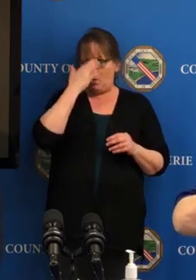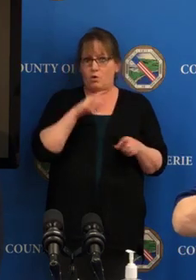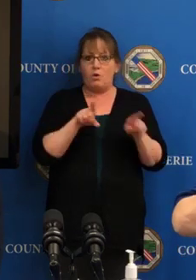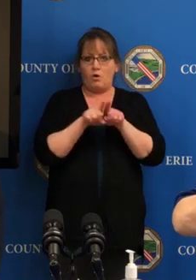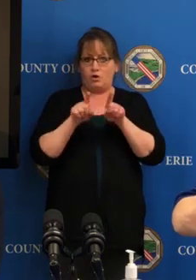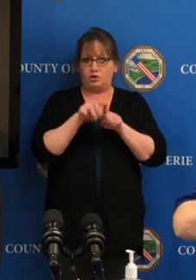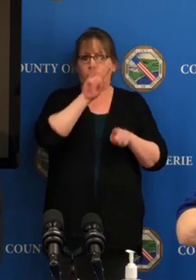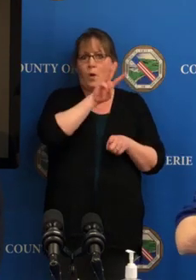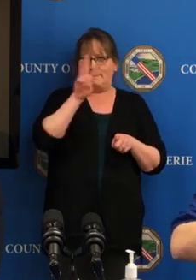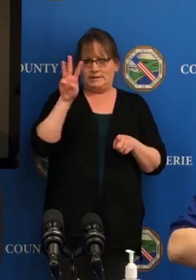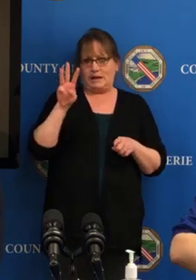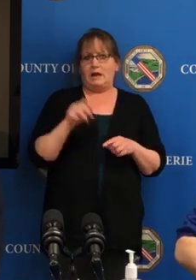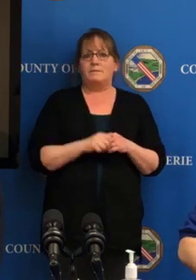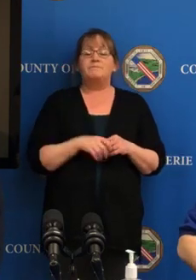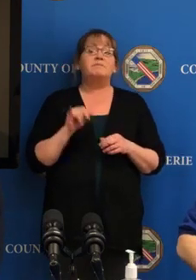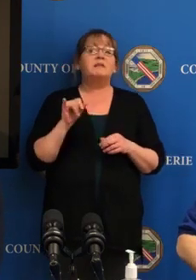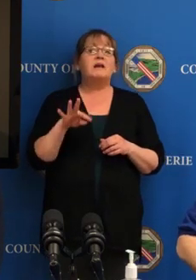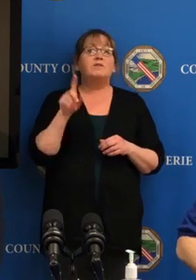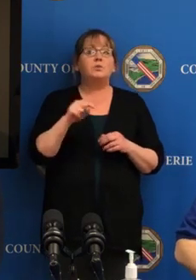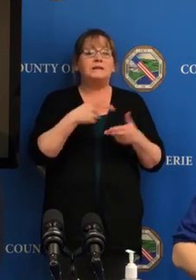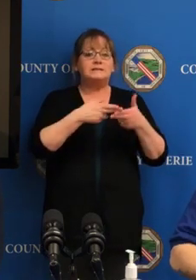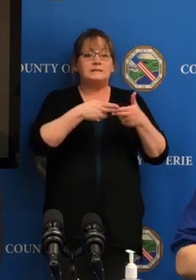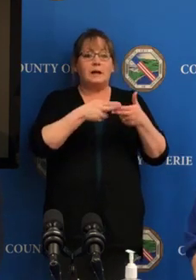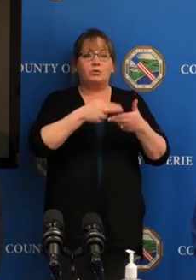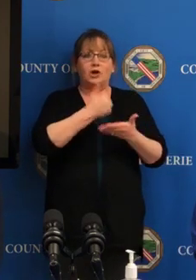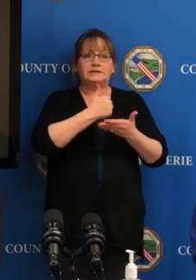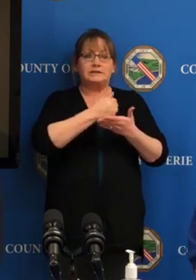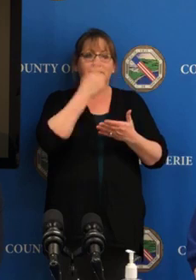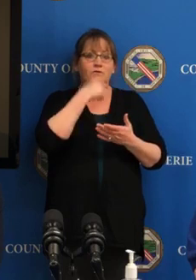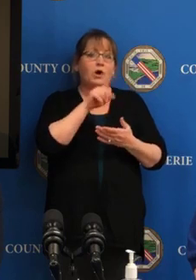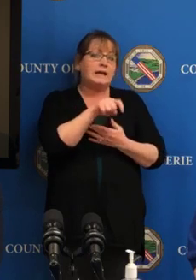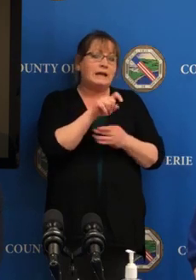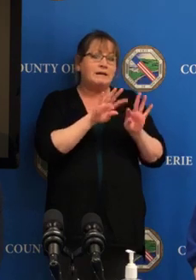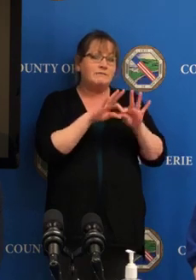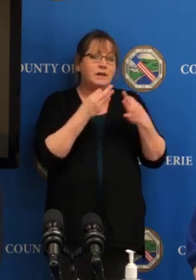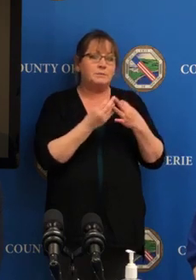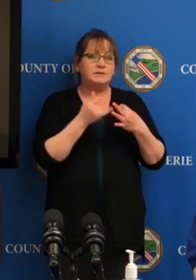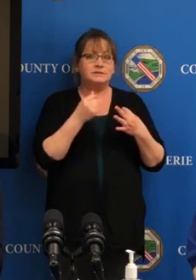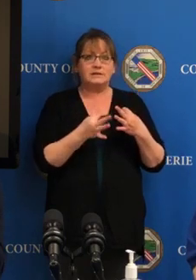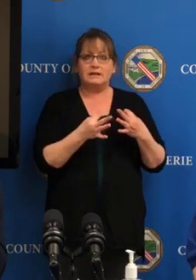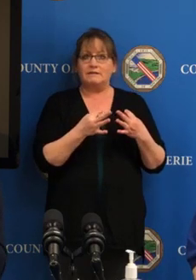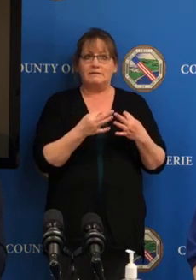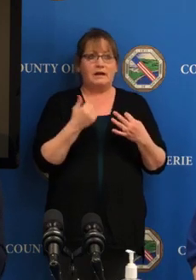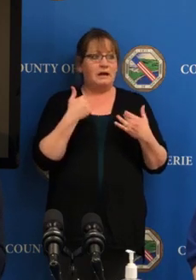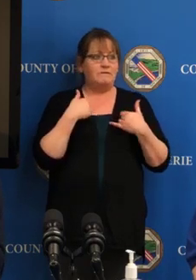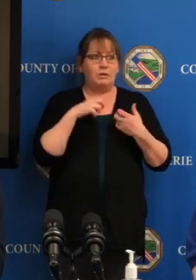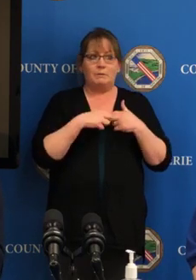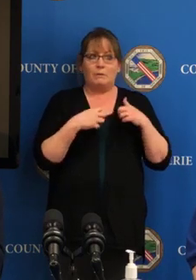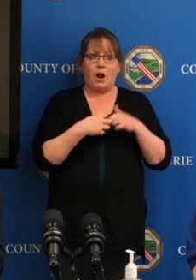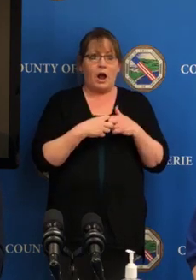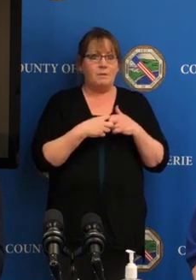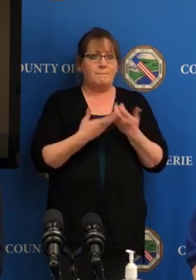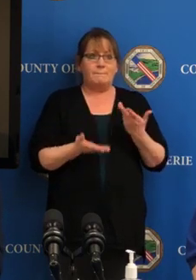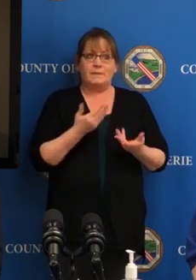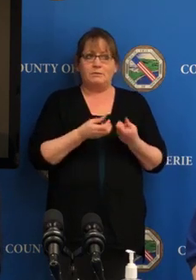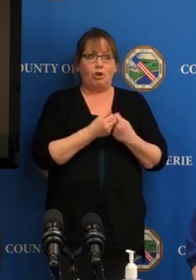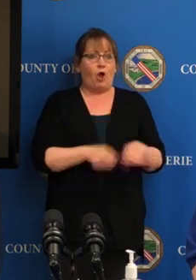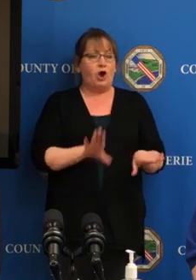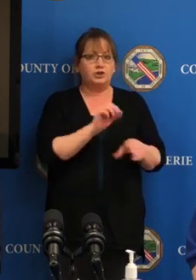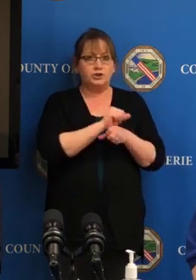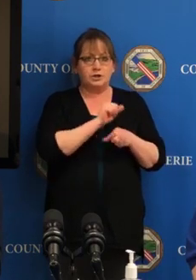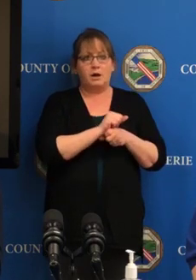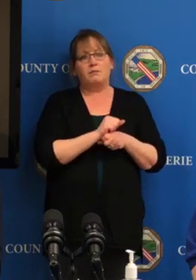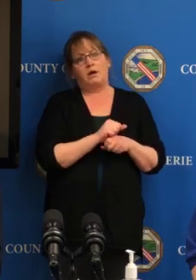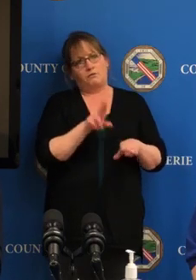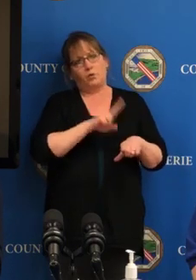link. If you need temporary assistance to needy families, if you're having significant issues, loss of job, of course, you can apply